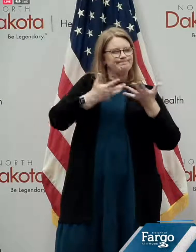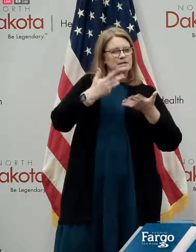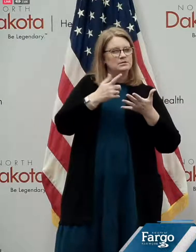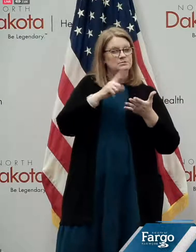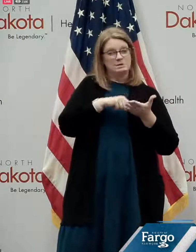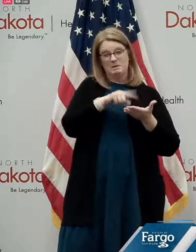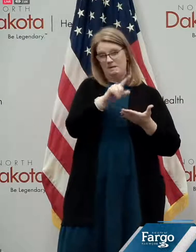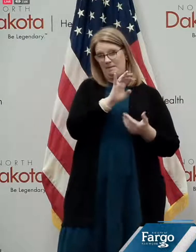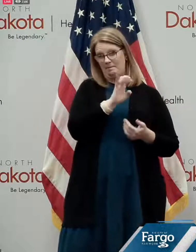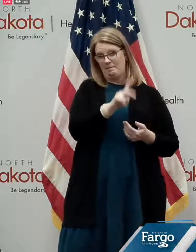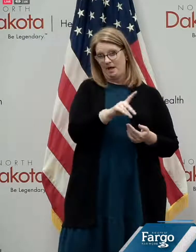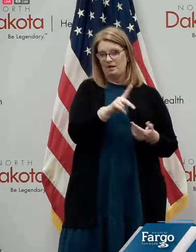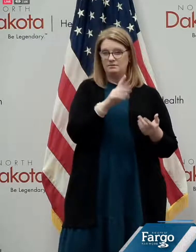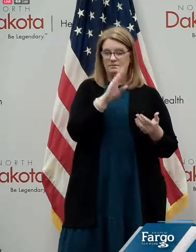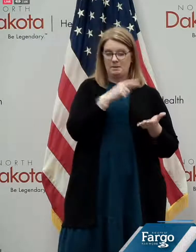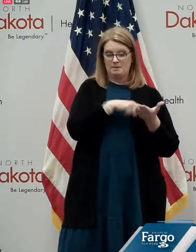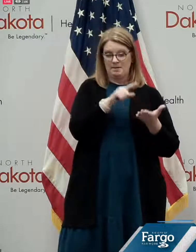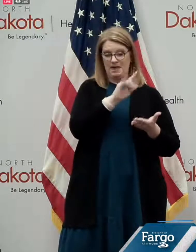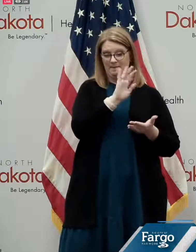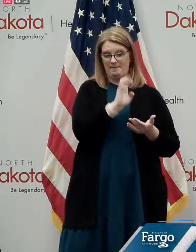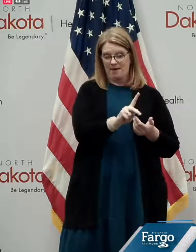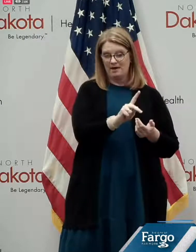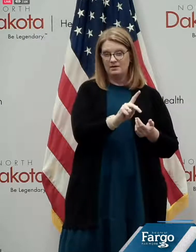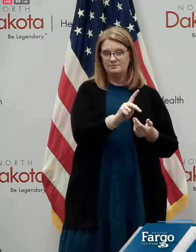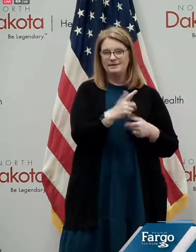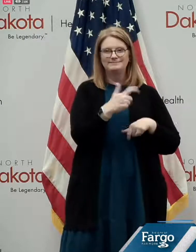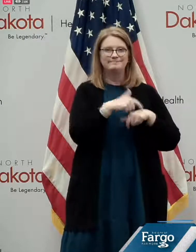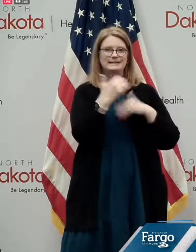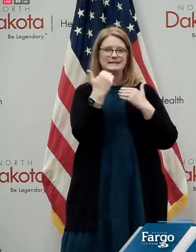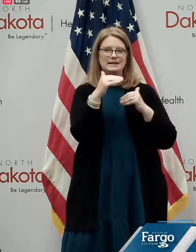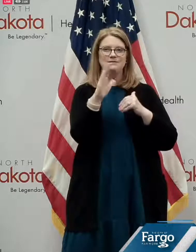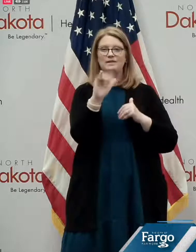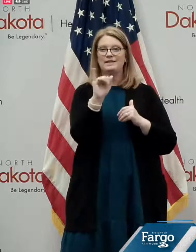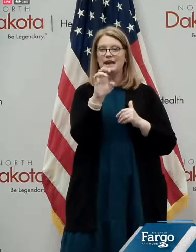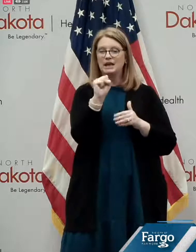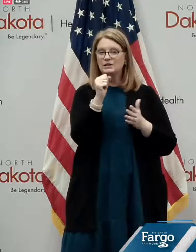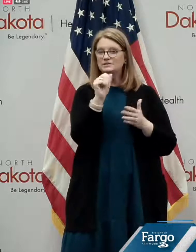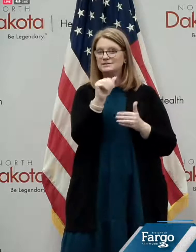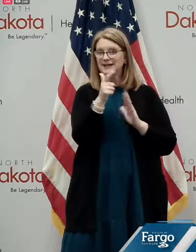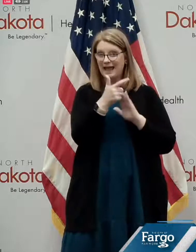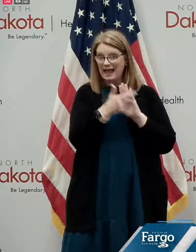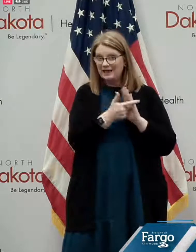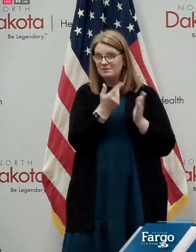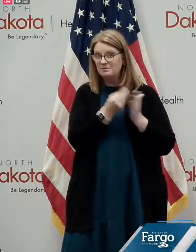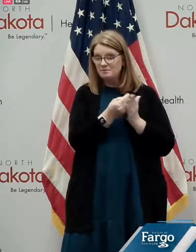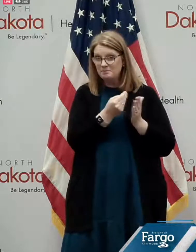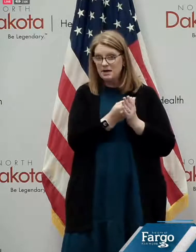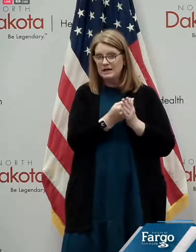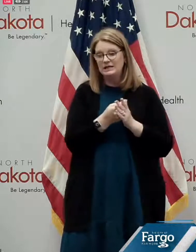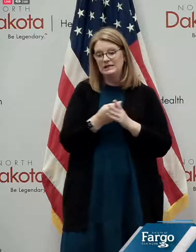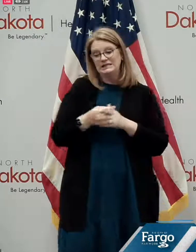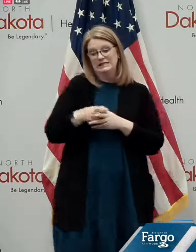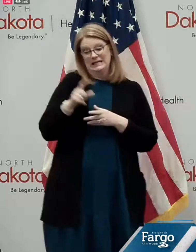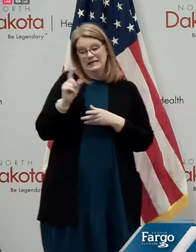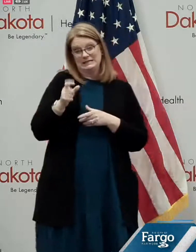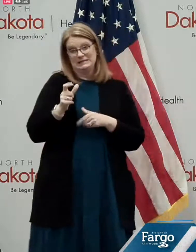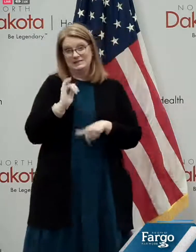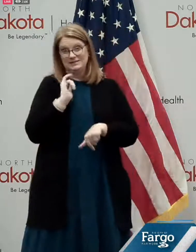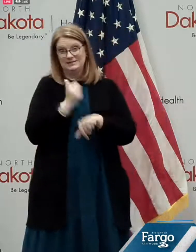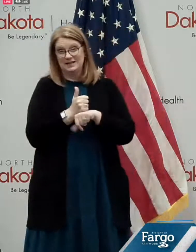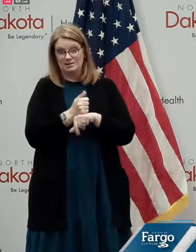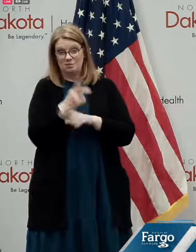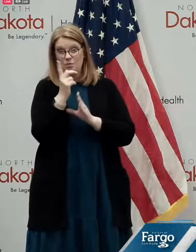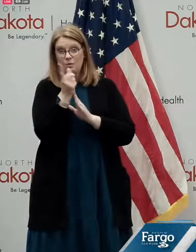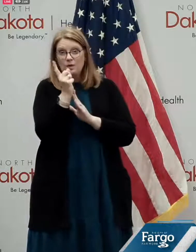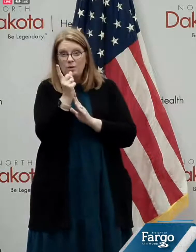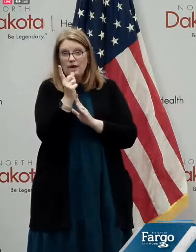reimburse, but because of the deadline for the CARES Act money and because of the need to make these investments as soon as possible